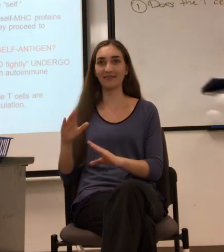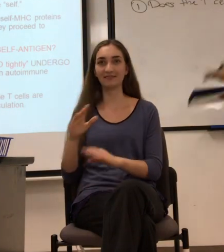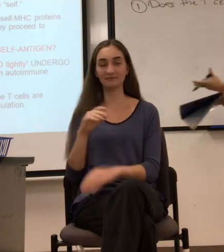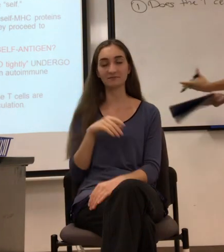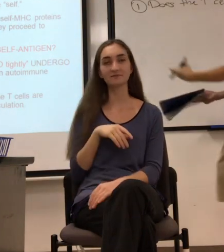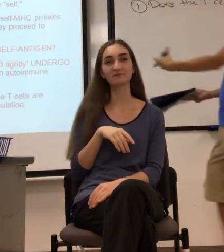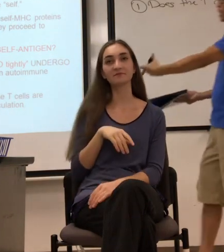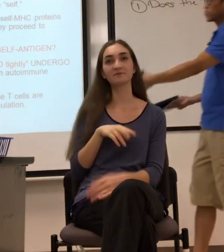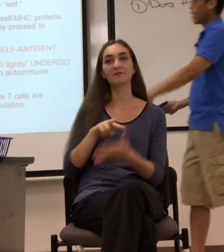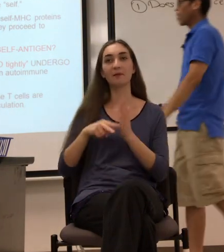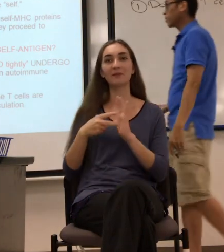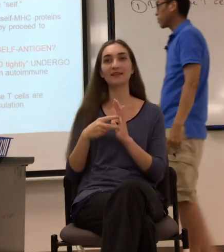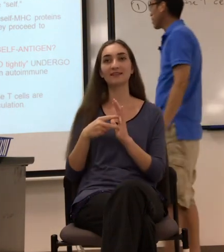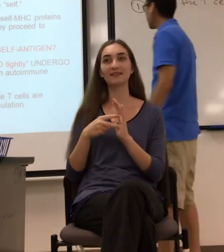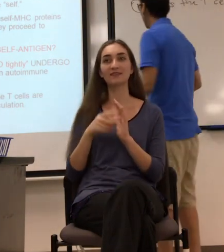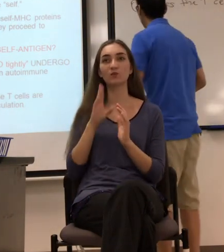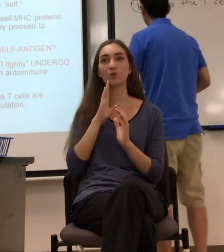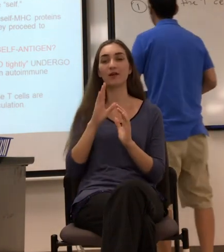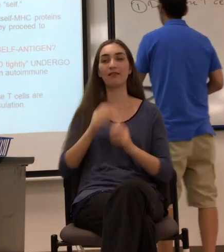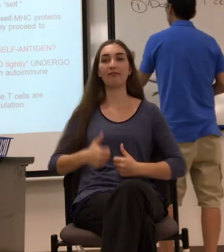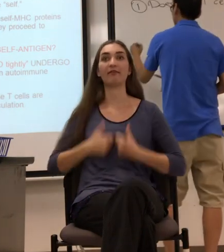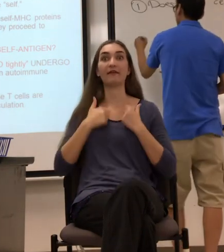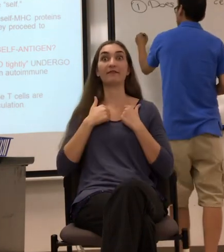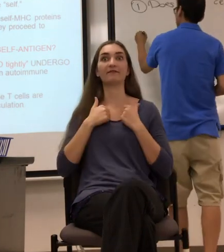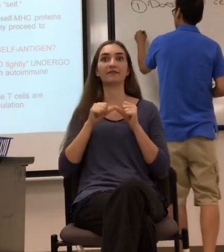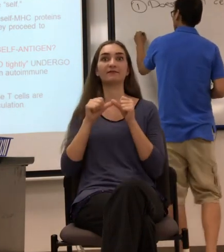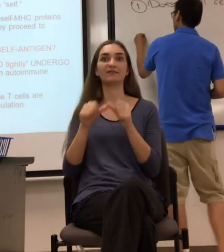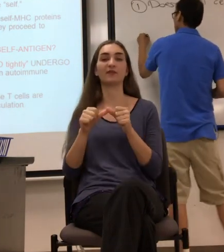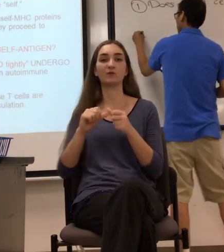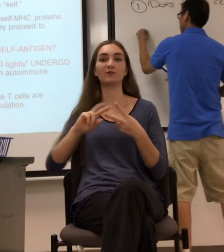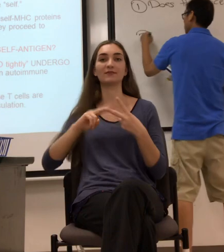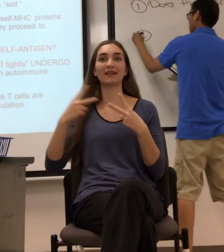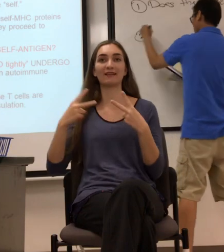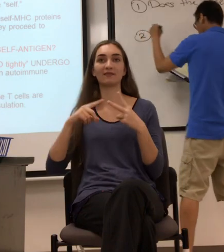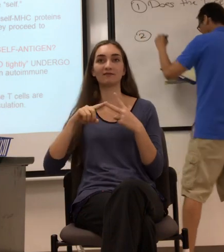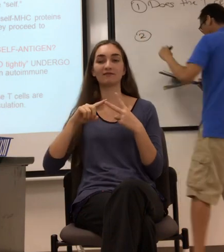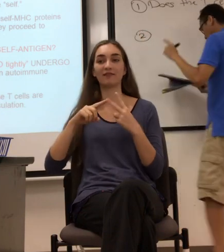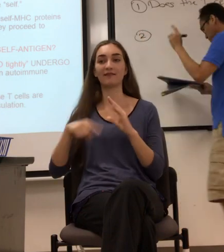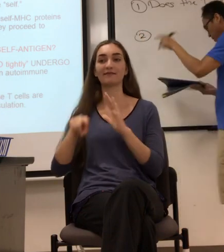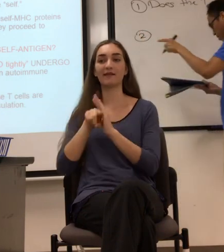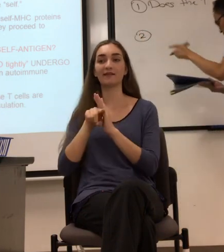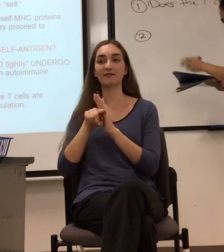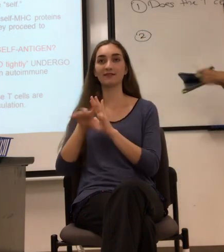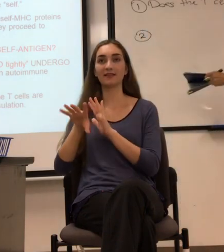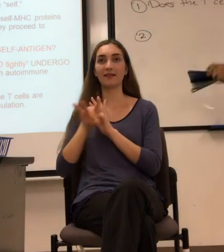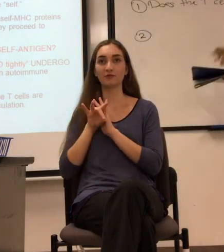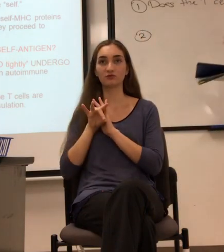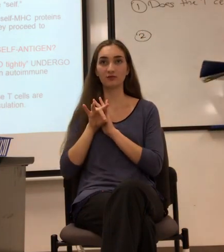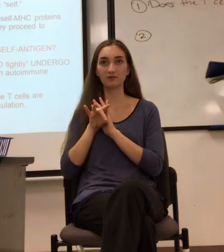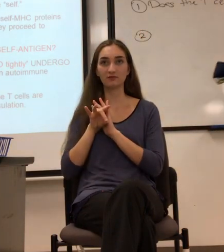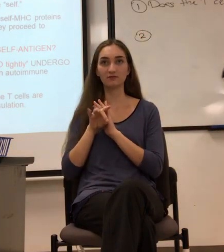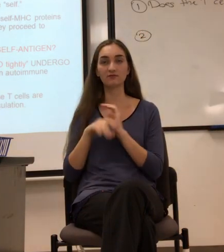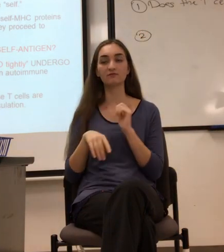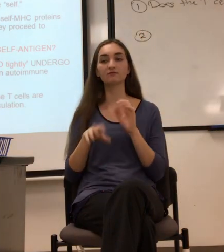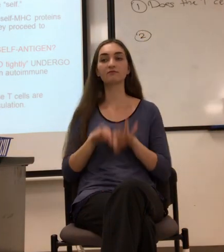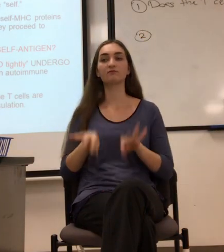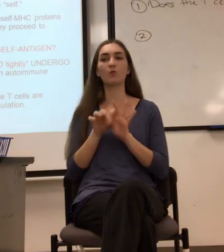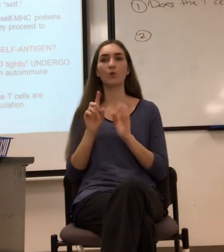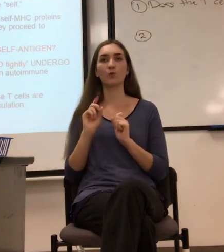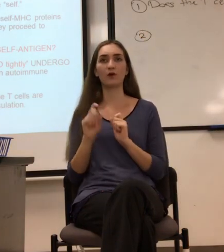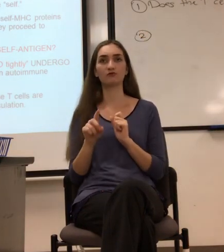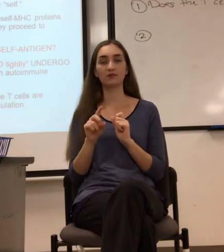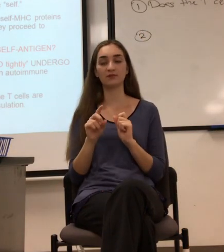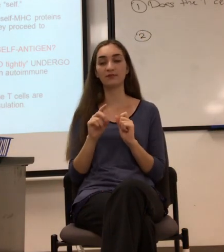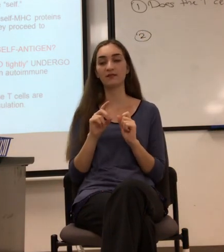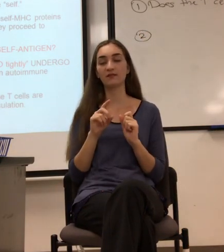Right, so then you live to the next round. The next round is negative selection. I think the key question you ask there is, does the T